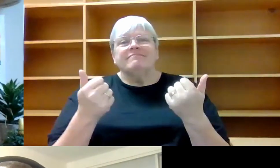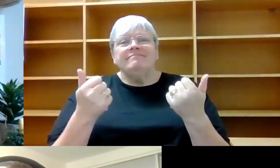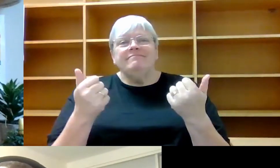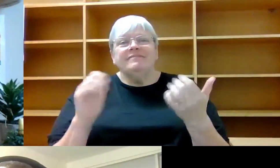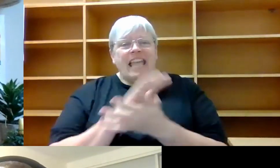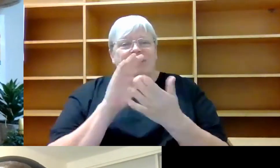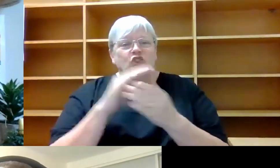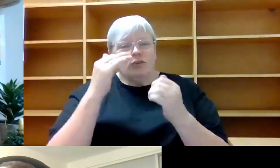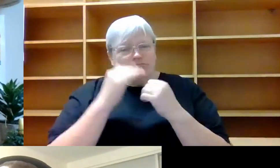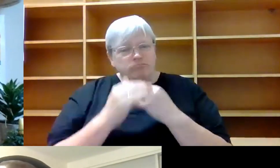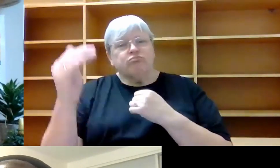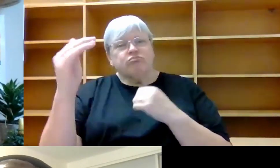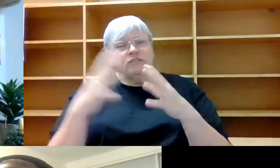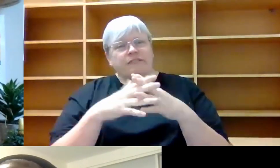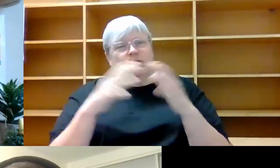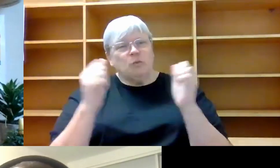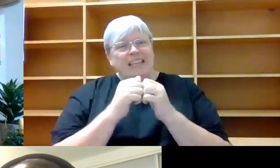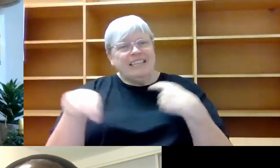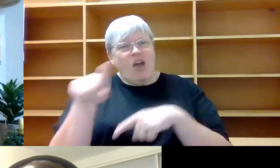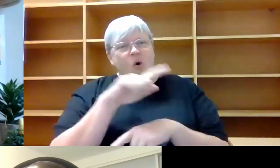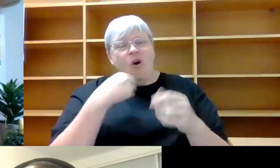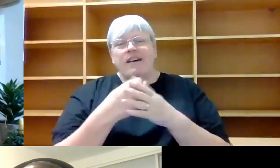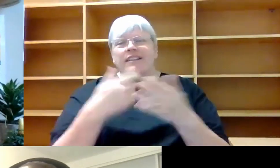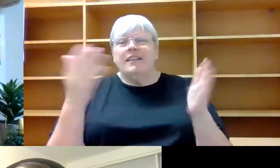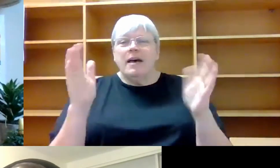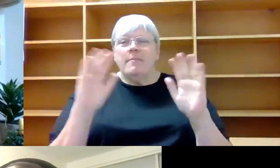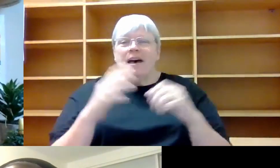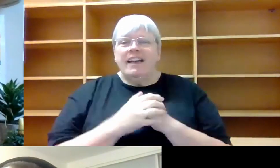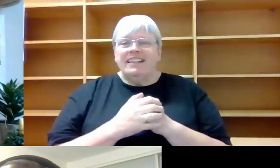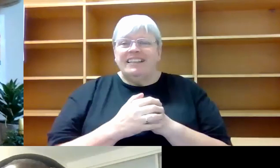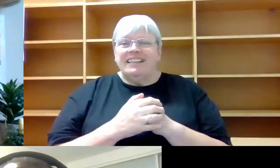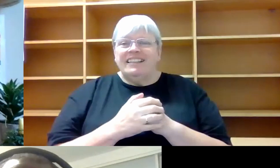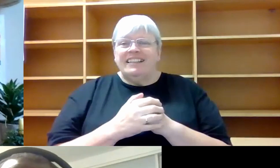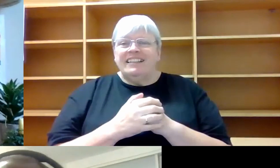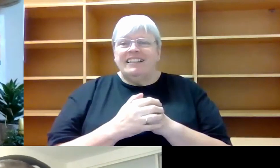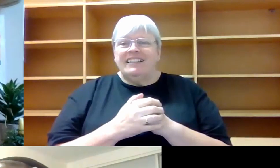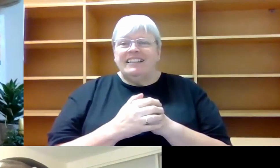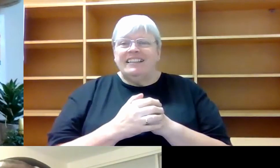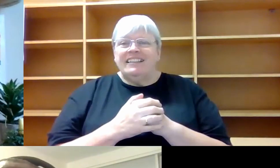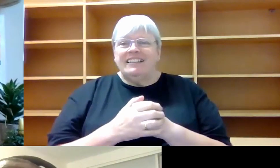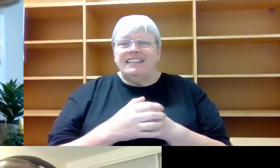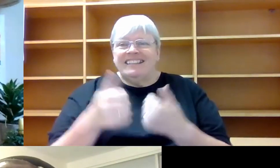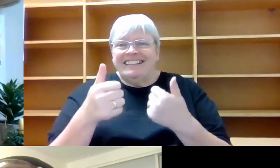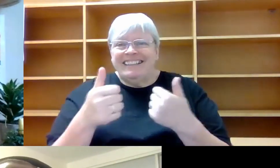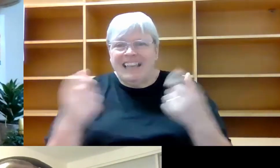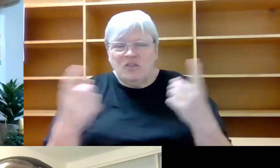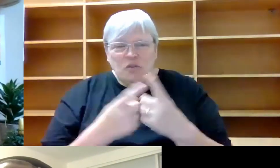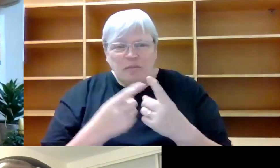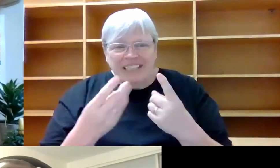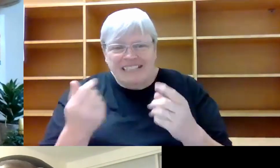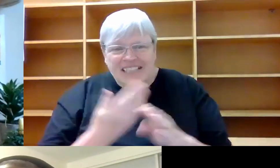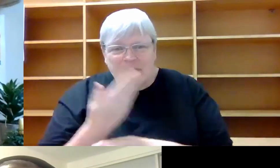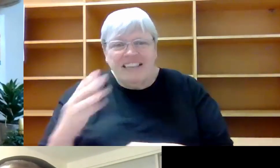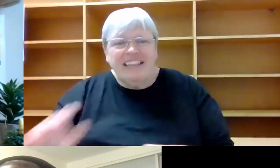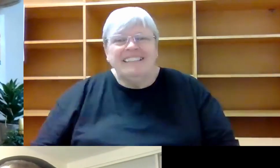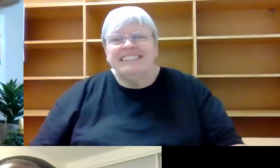enjoy the rest of your weekend, everybody. Goodbye. Thank you for asking. We have to meet up, Sarah, one day. In Scotland, when